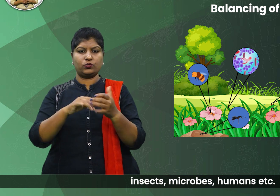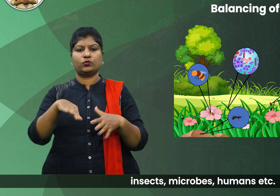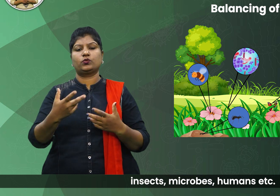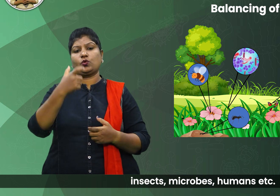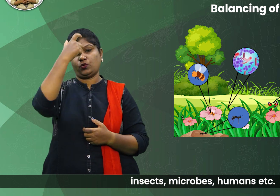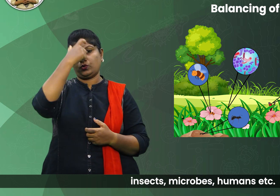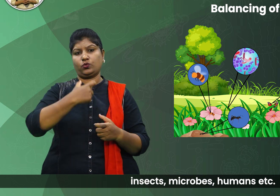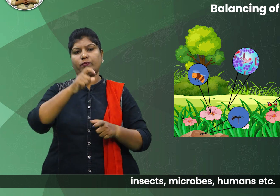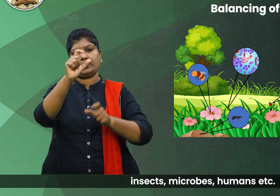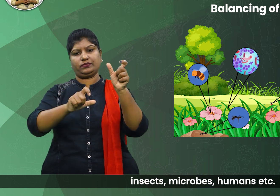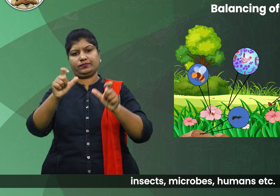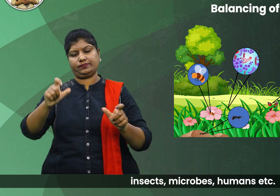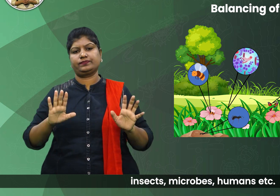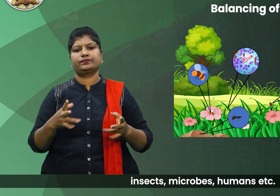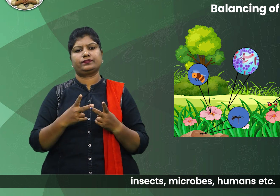etc.